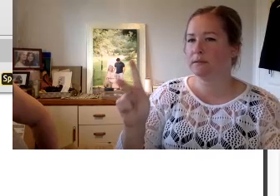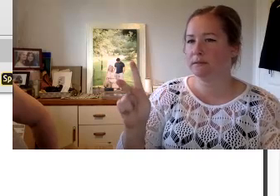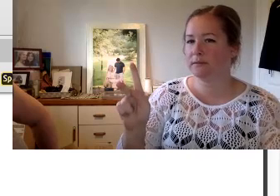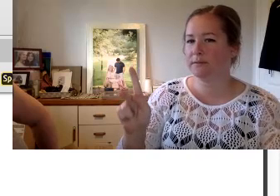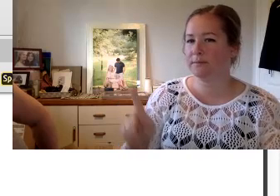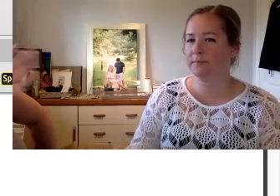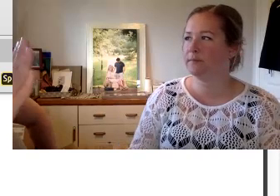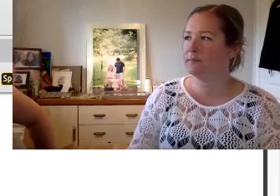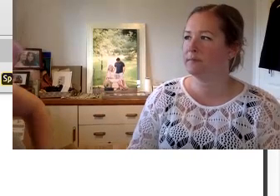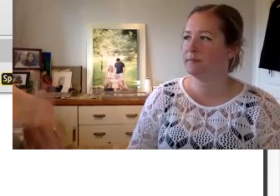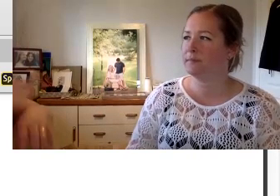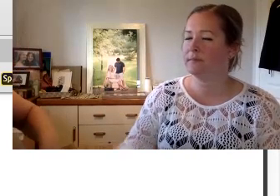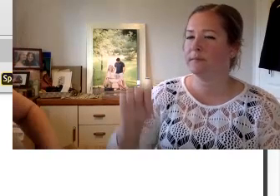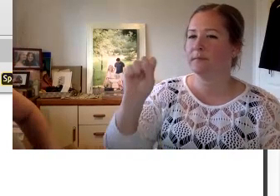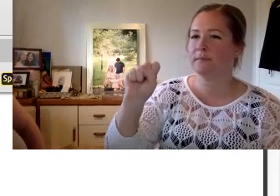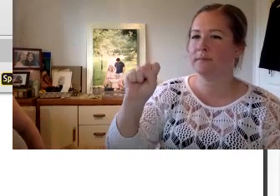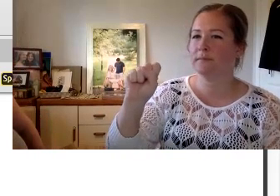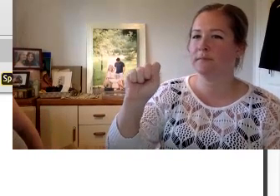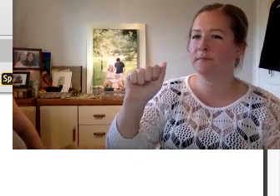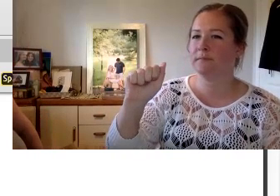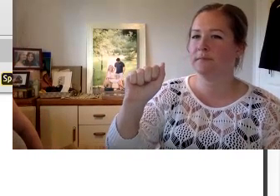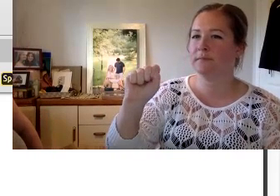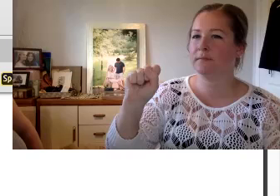Saskatchewan. Do it again.